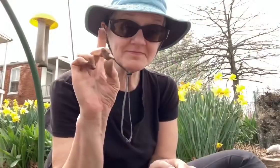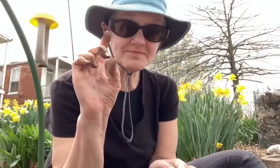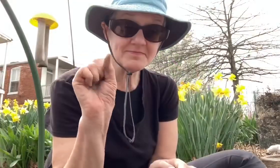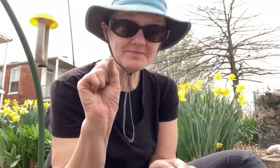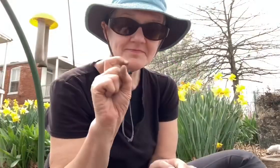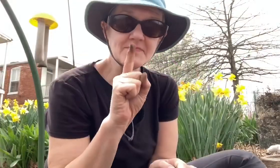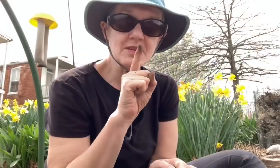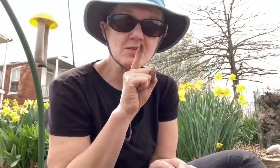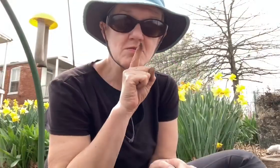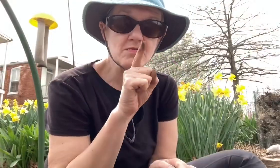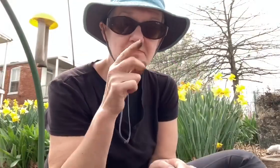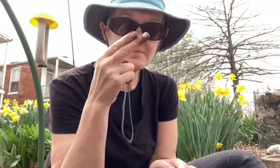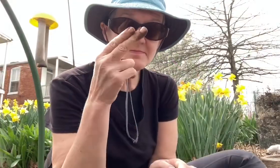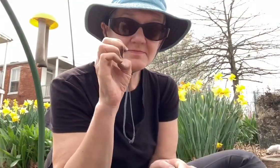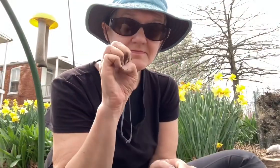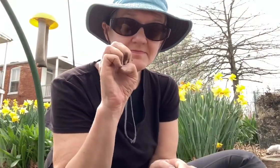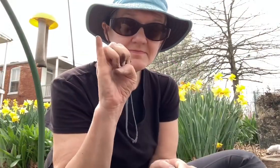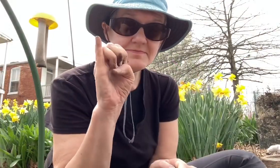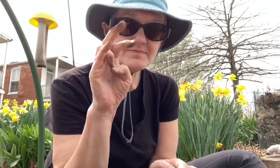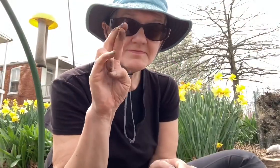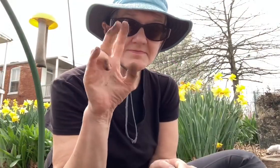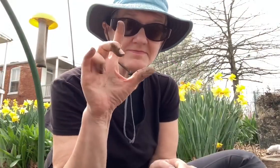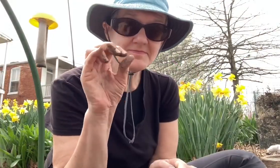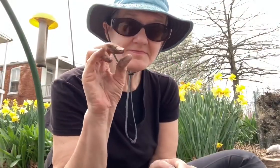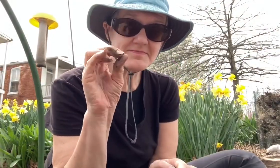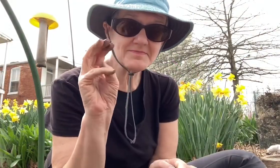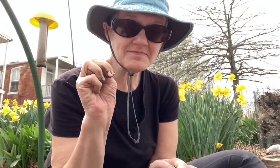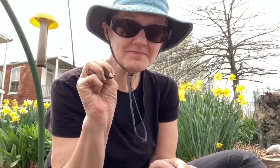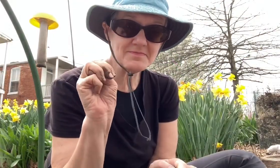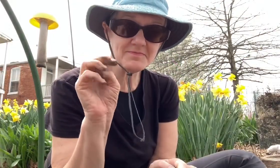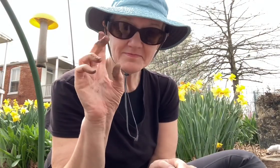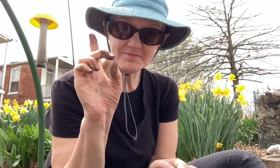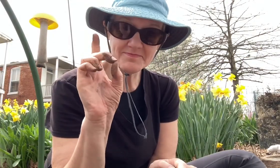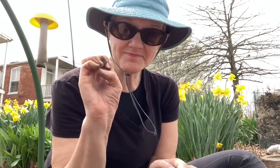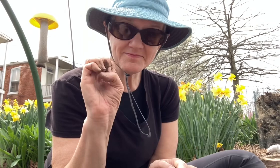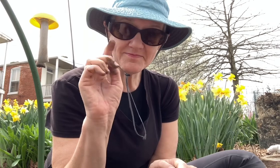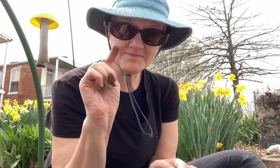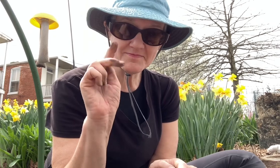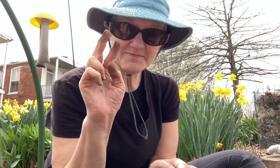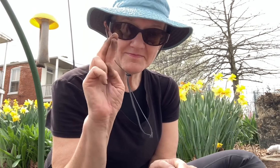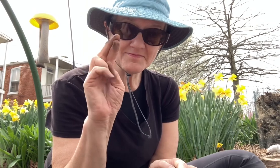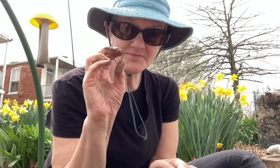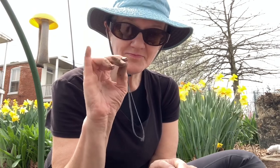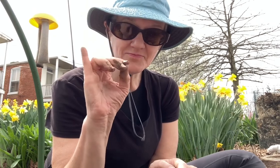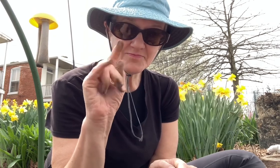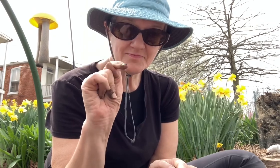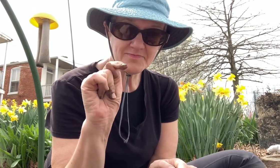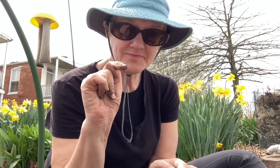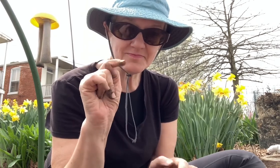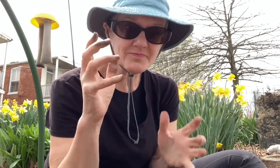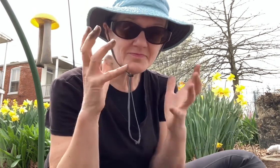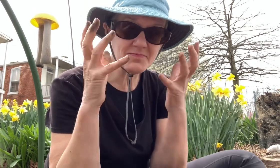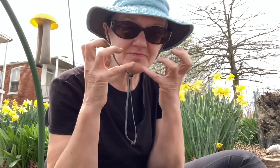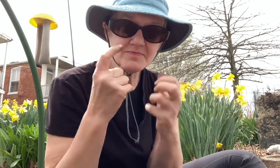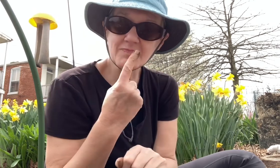These are heirloom Detroit dark red beets